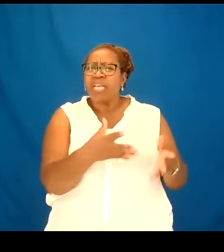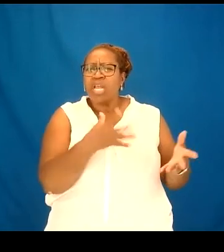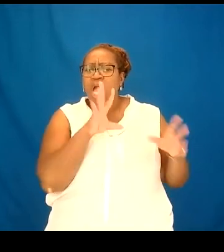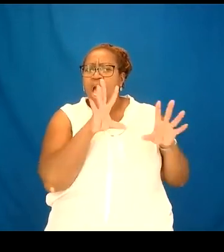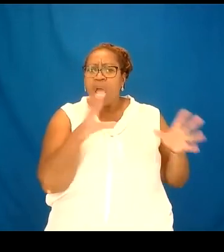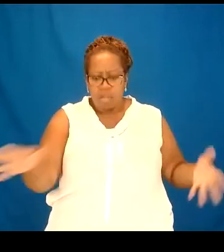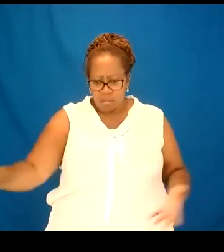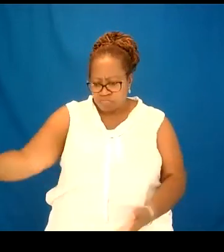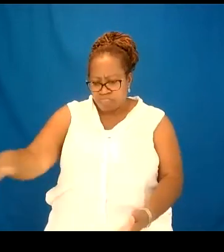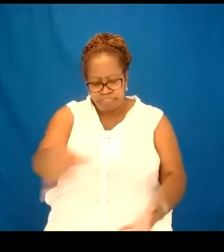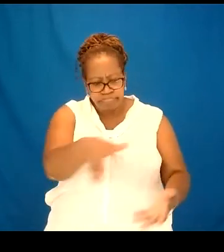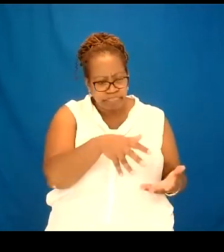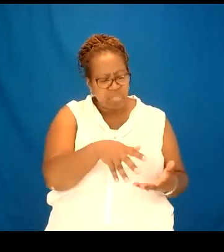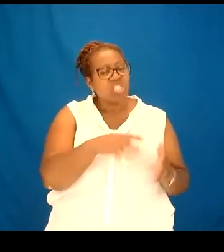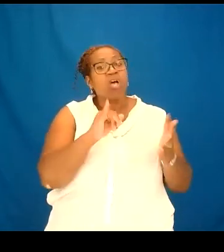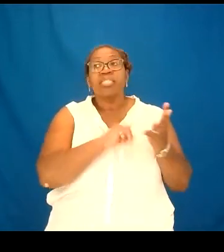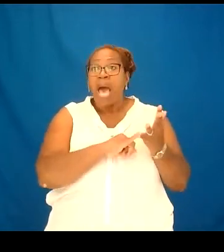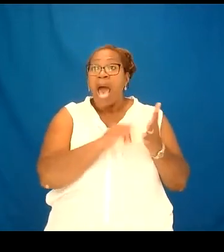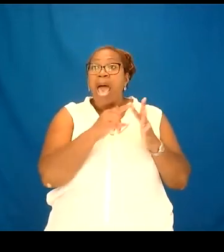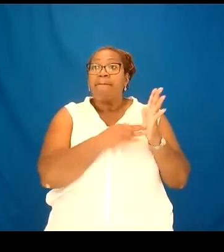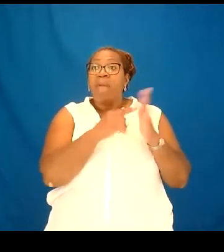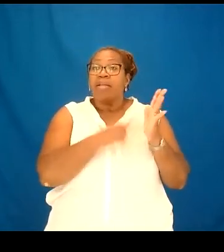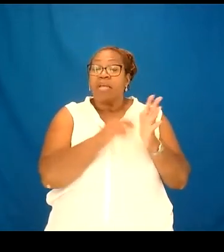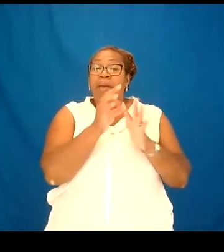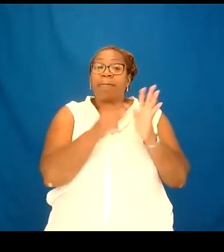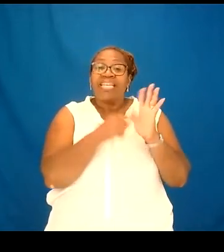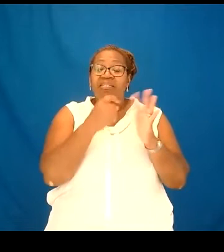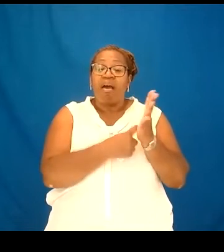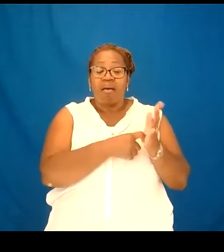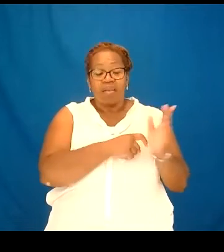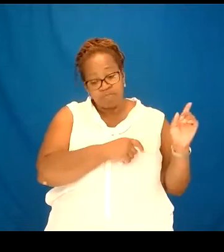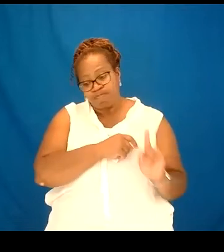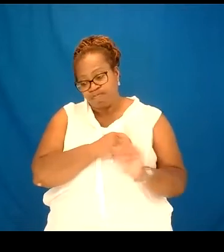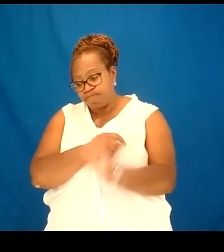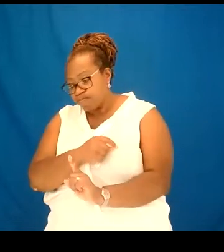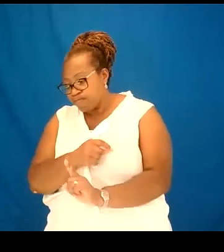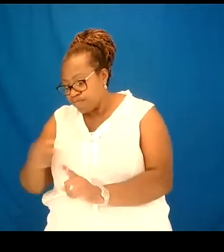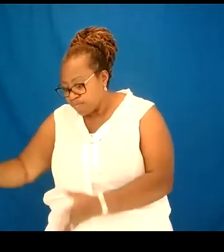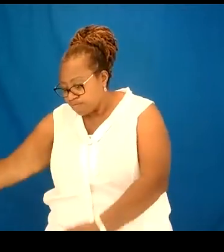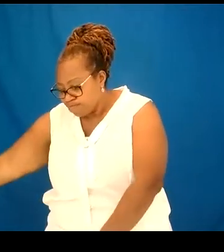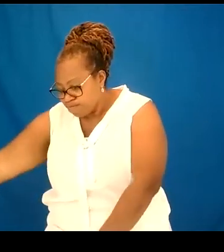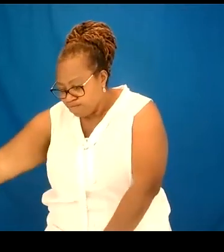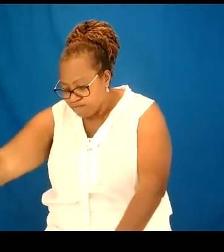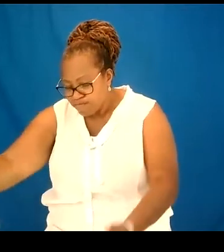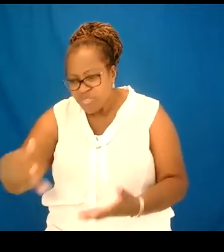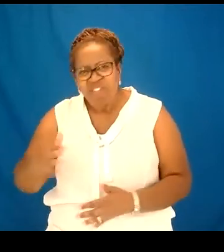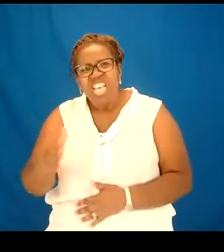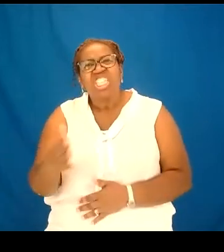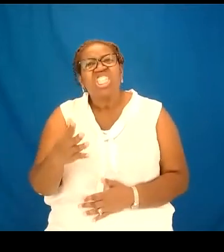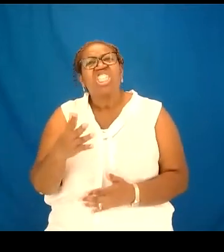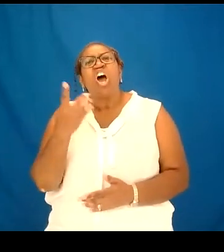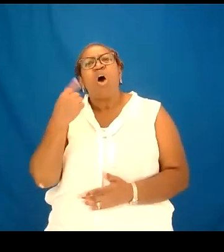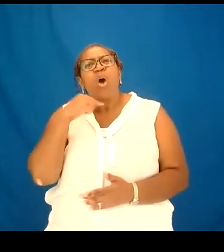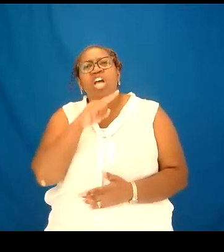Simon Peter climbed back into the boat and dragged the net ashore. It was full of large fish,